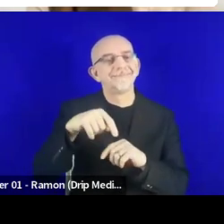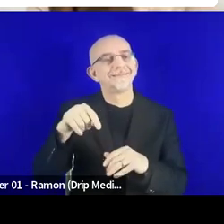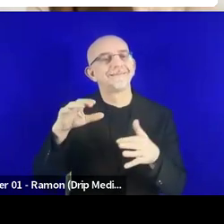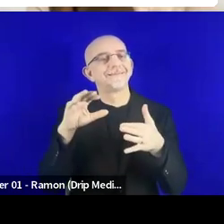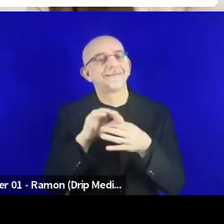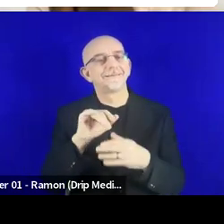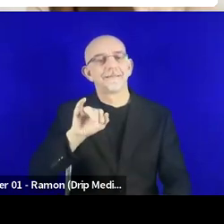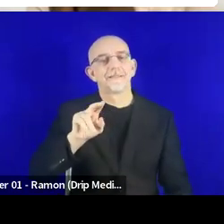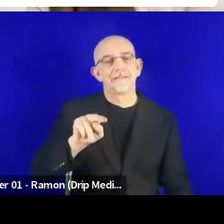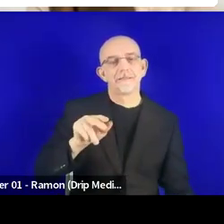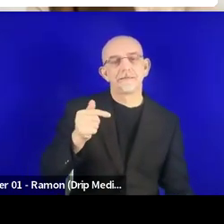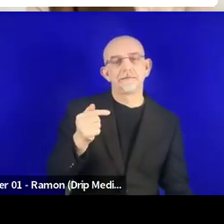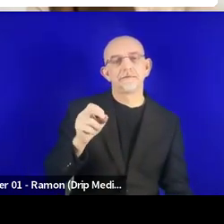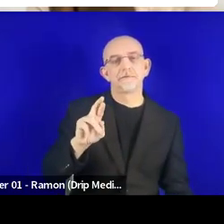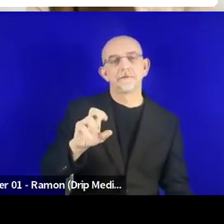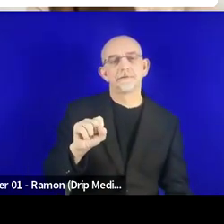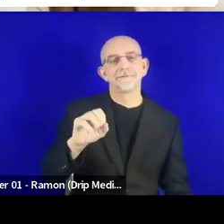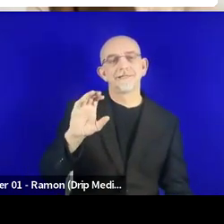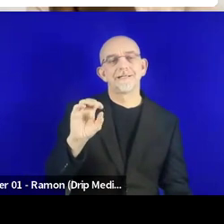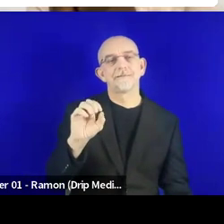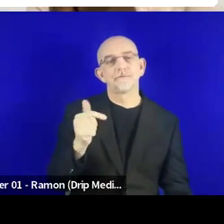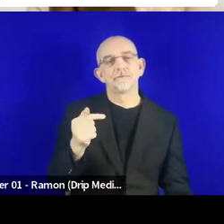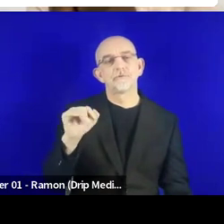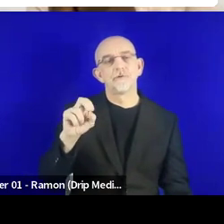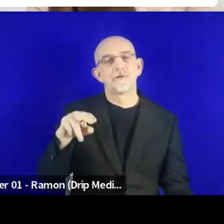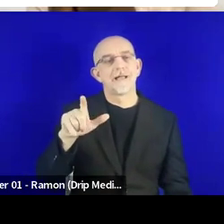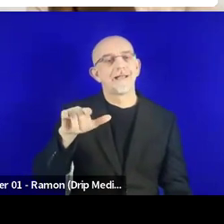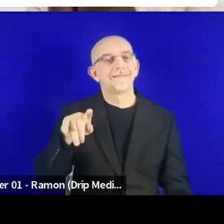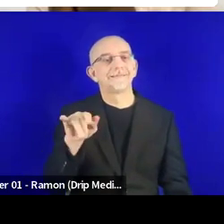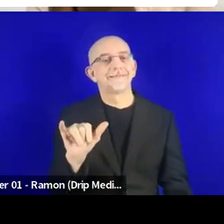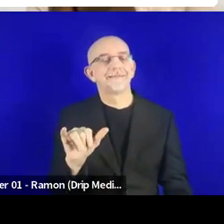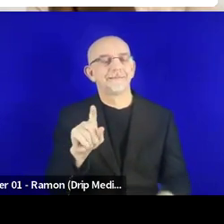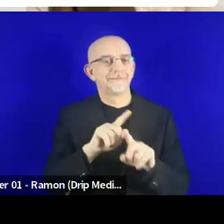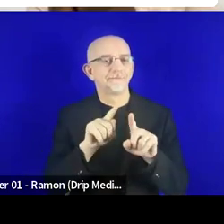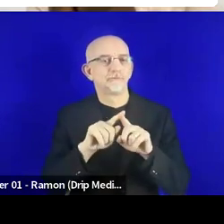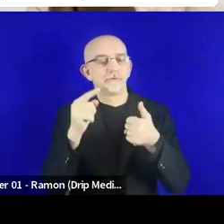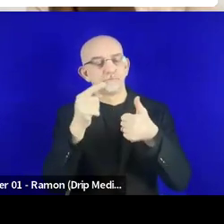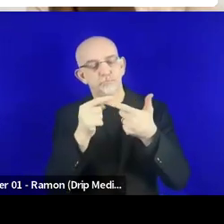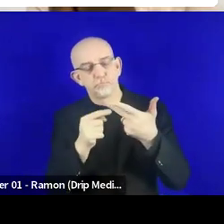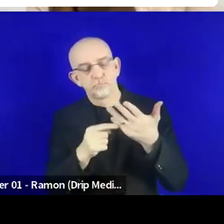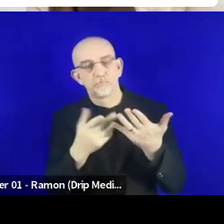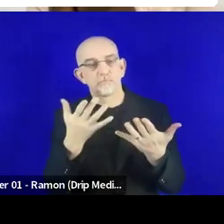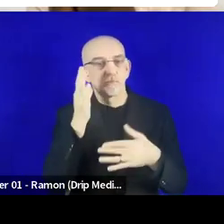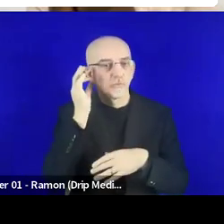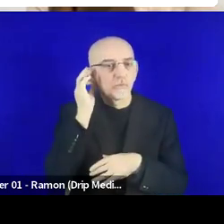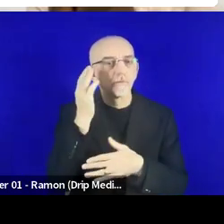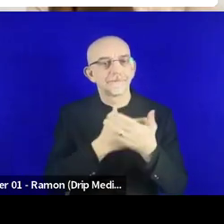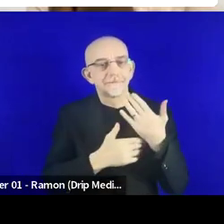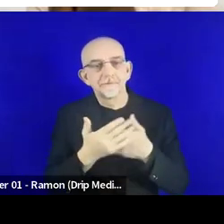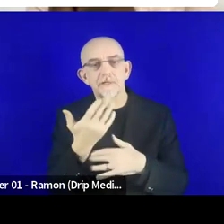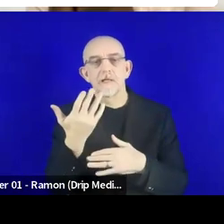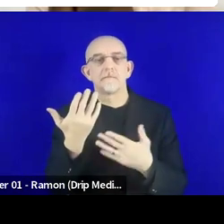just highlighting one of the points that was asked around what governments can do, and then this also builds on Nika's